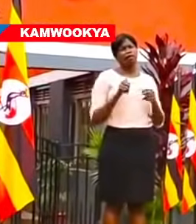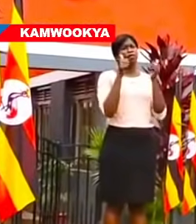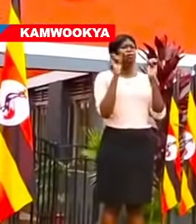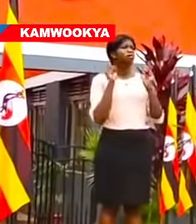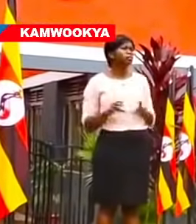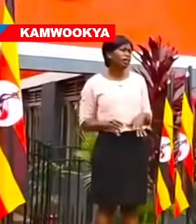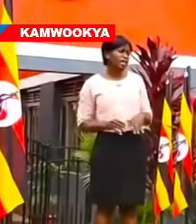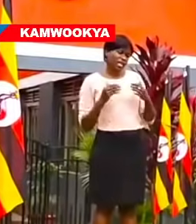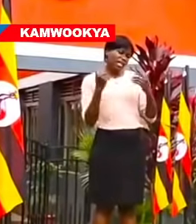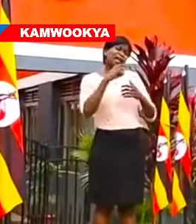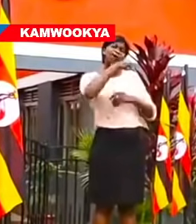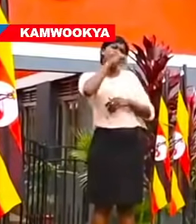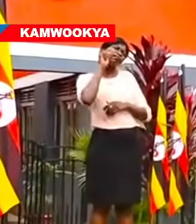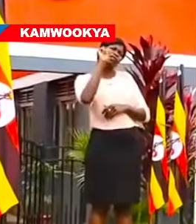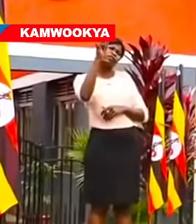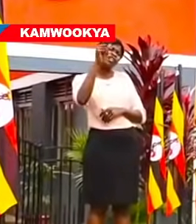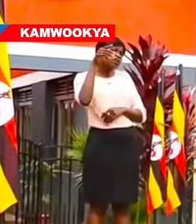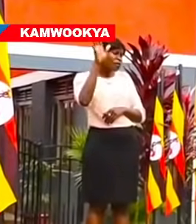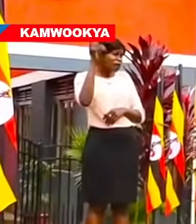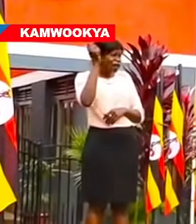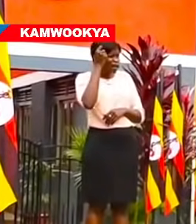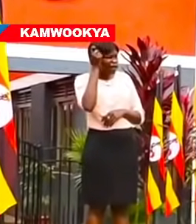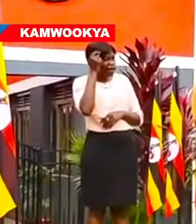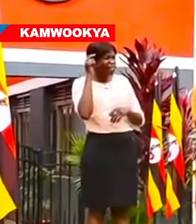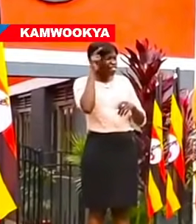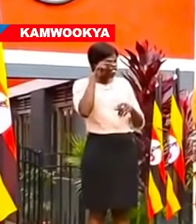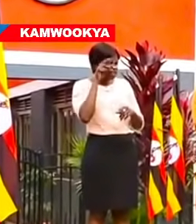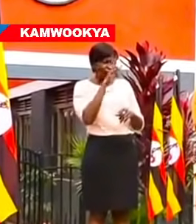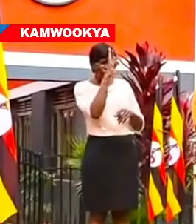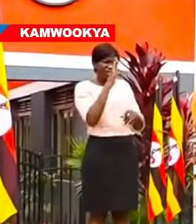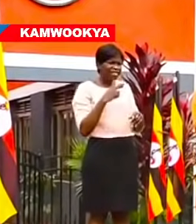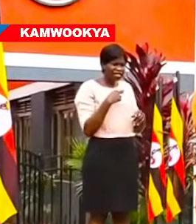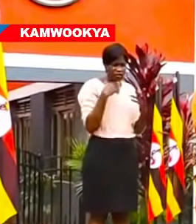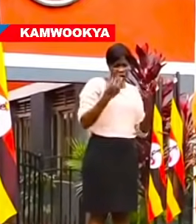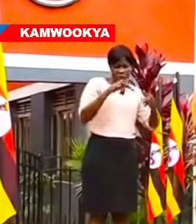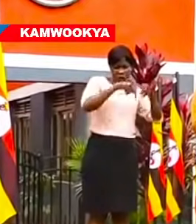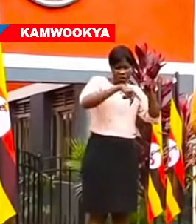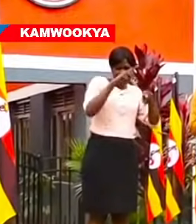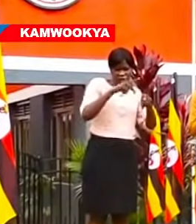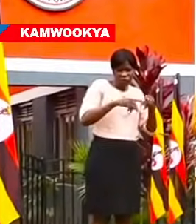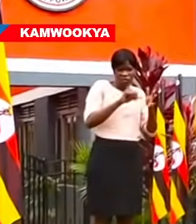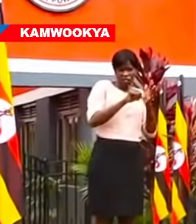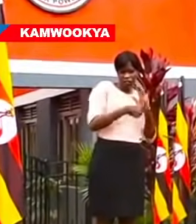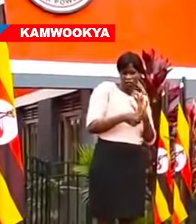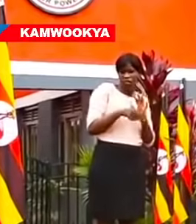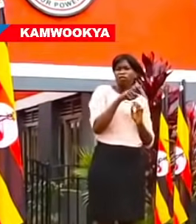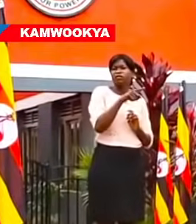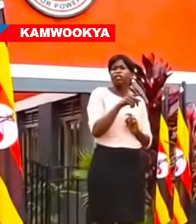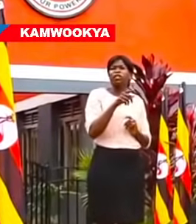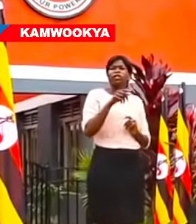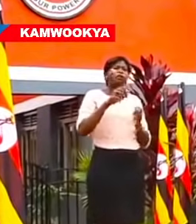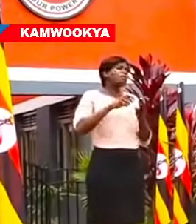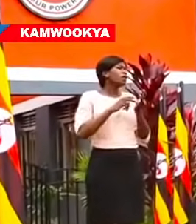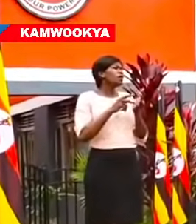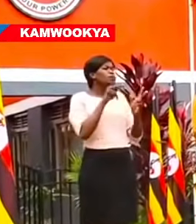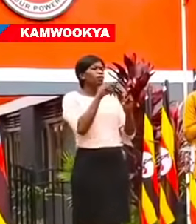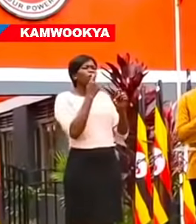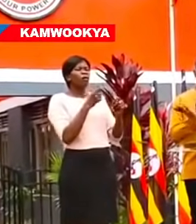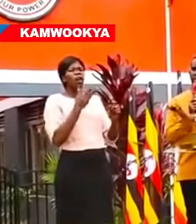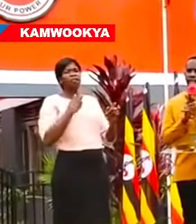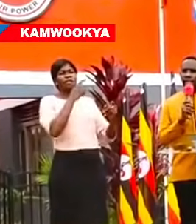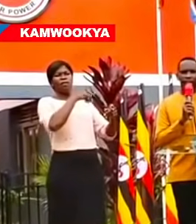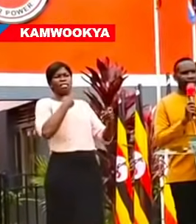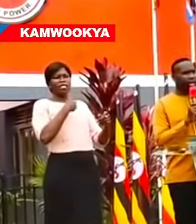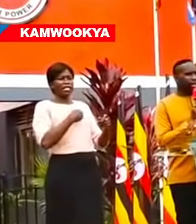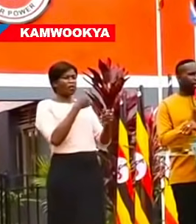Museveni bw'anaasigaza endowooza eno bajja gendera abantu abakyamu, ate nga abakozi b'ebikolobero bino bajja sigala